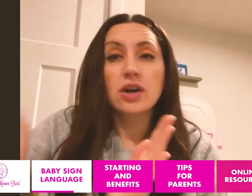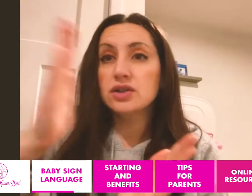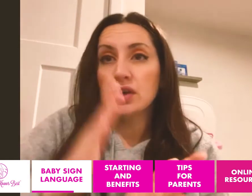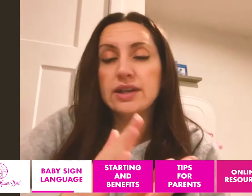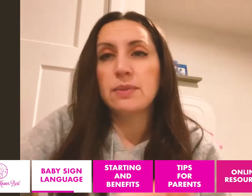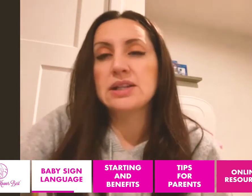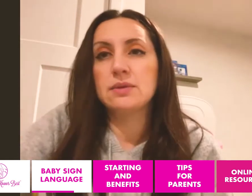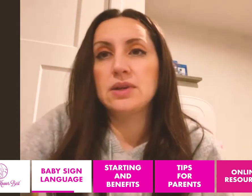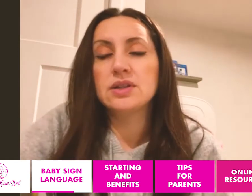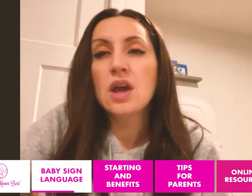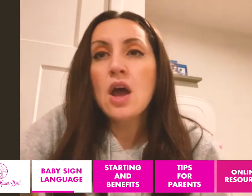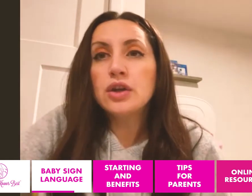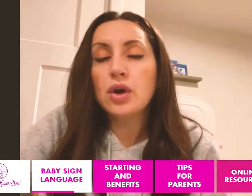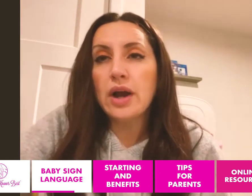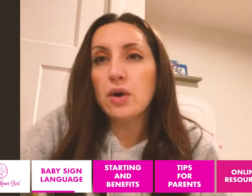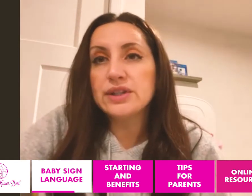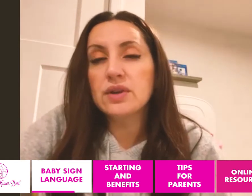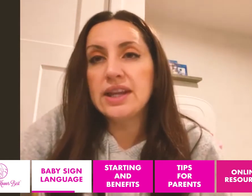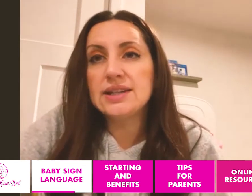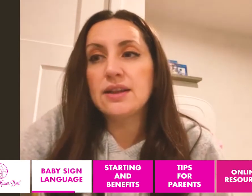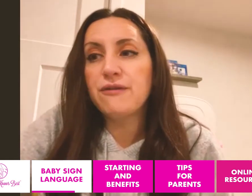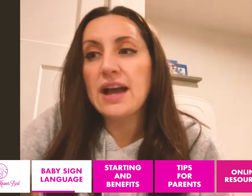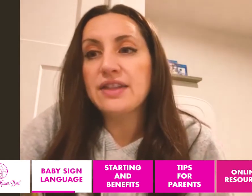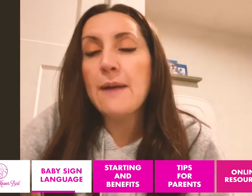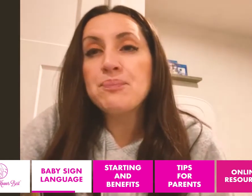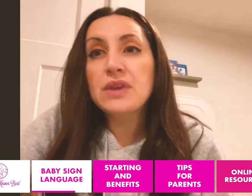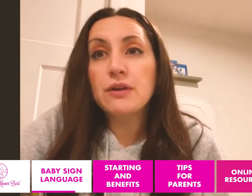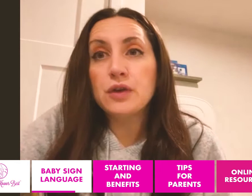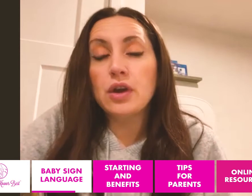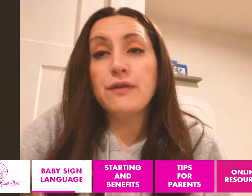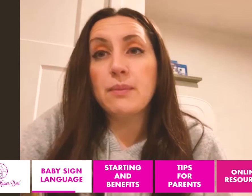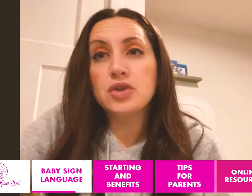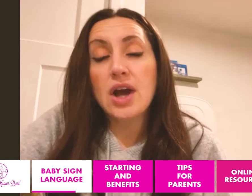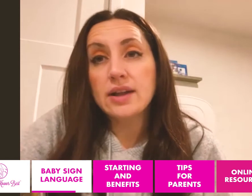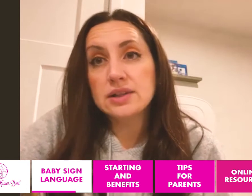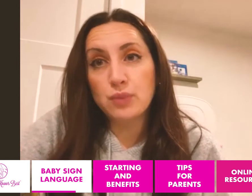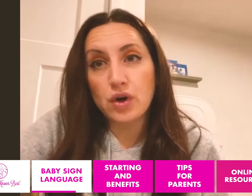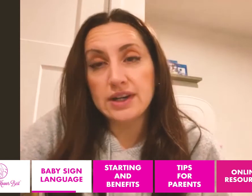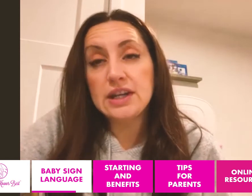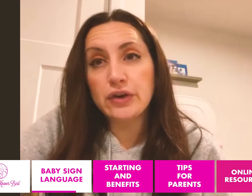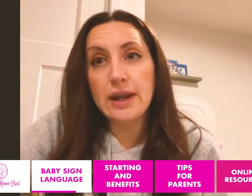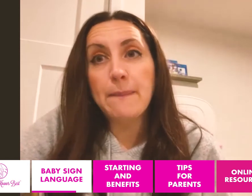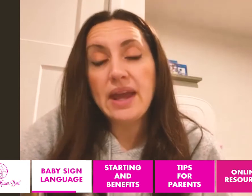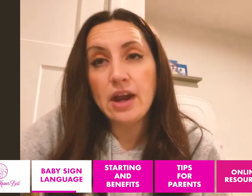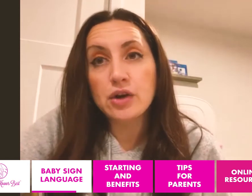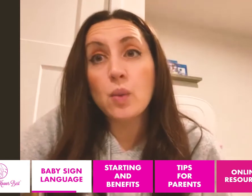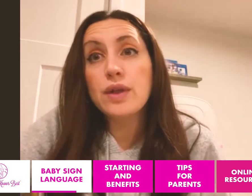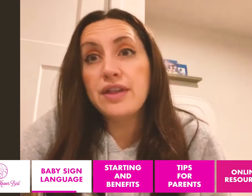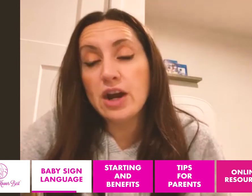early as possible because, I always relate it to the fact that if a child is born hearing impaired, would their